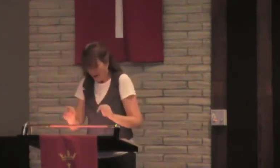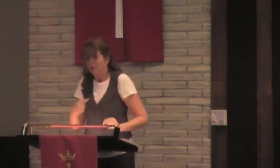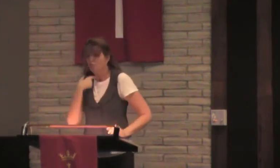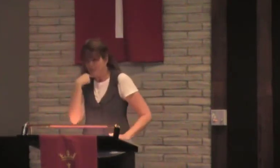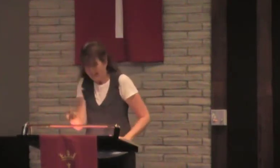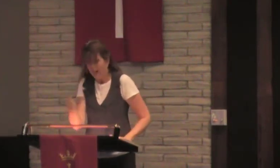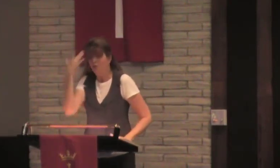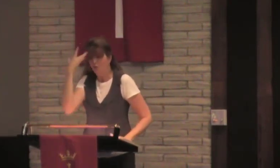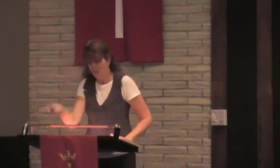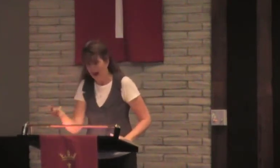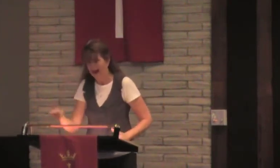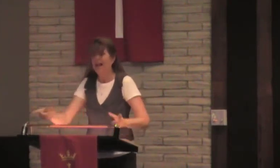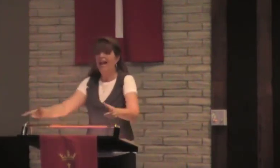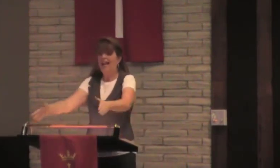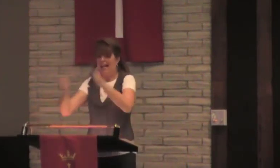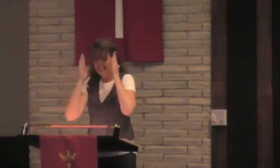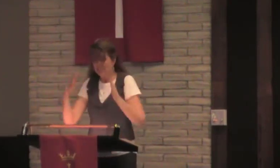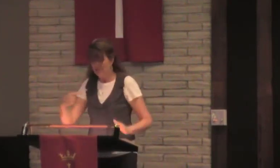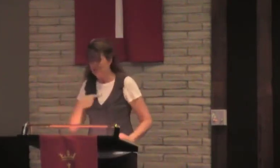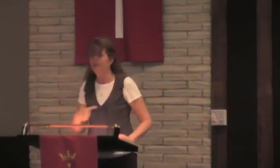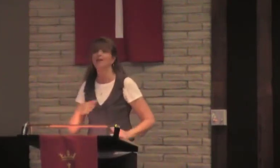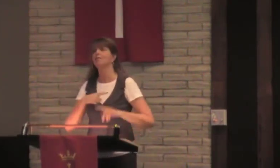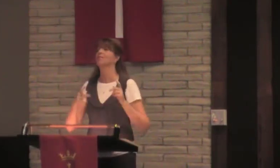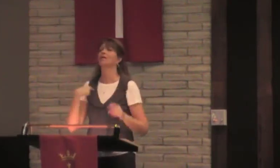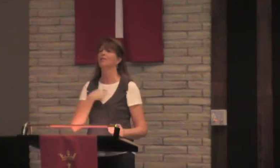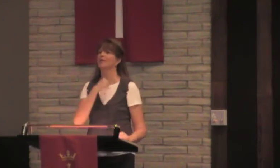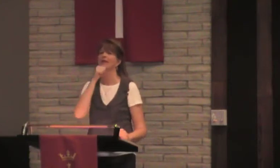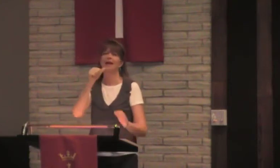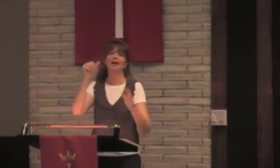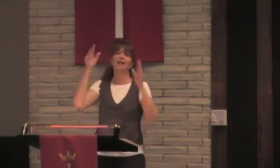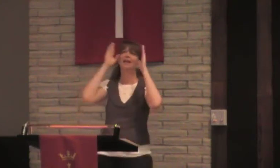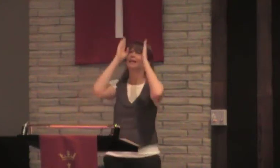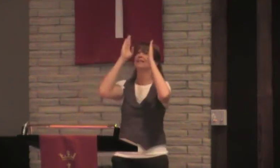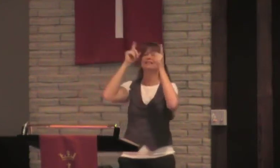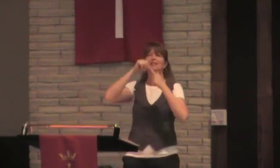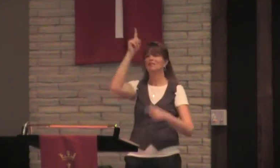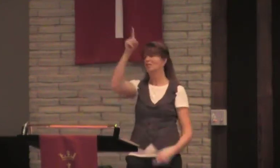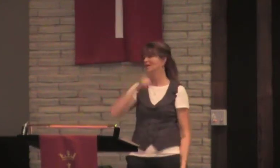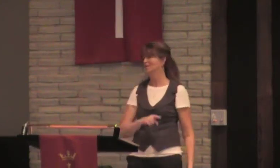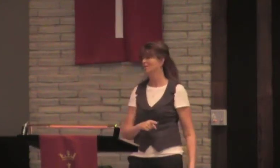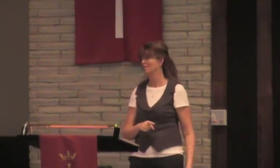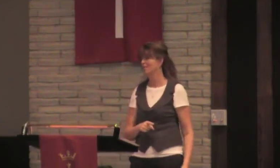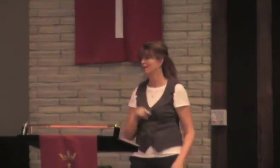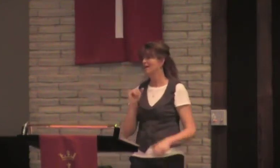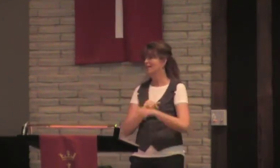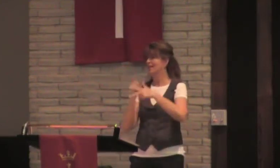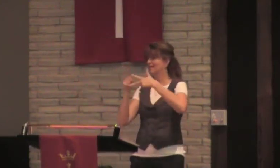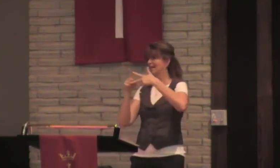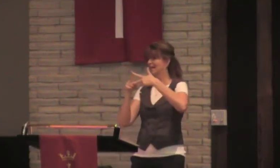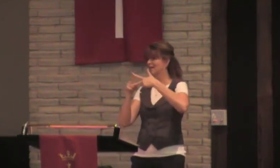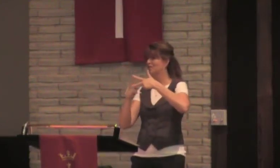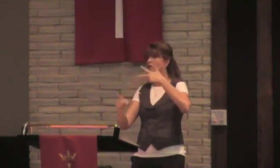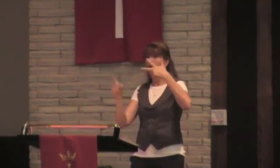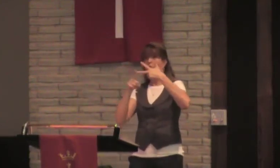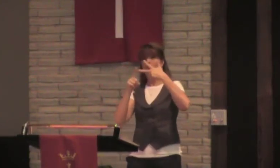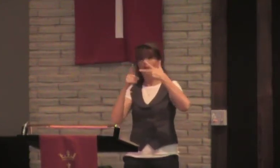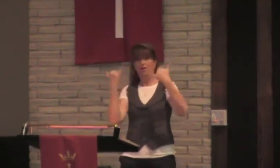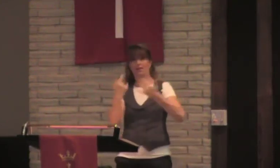to listen to Him. He's there trying to talk to you, trying to tell you, listen to me. But we don't.